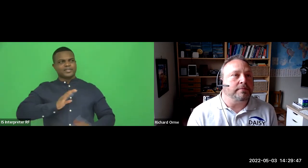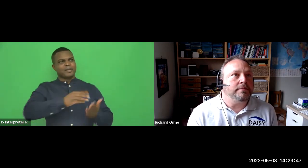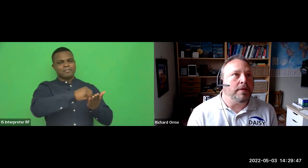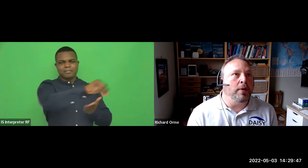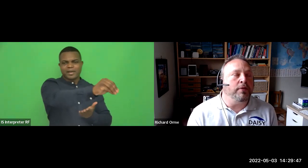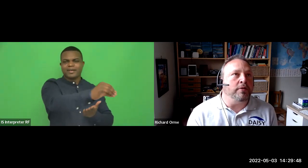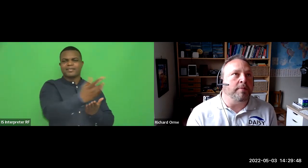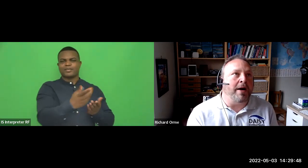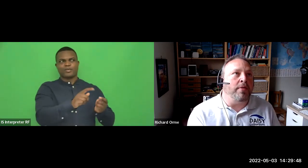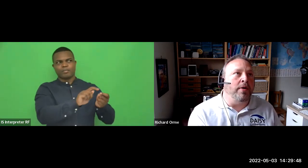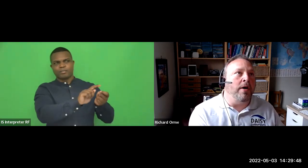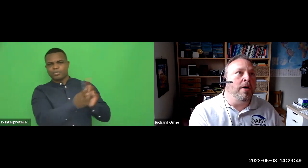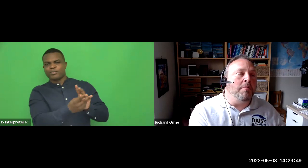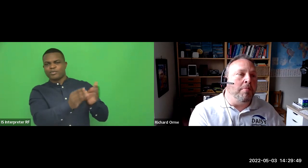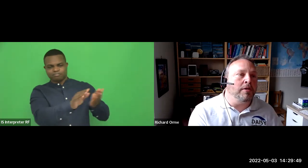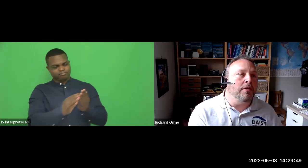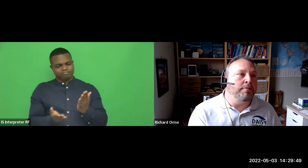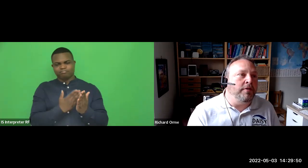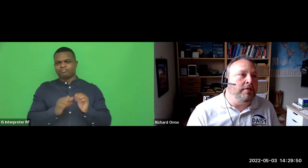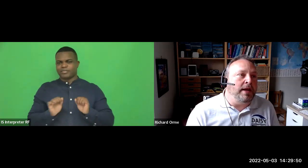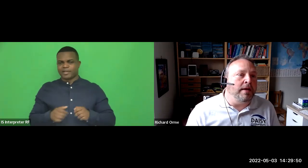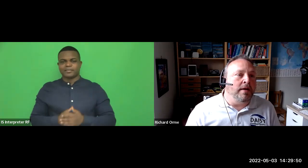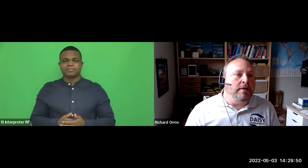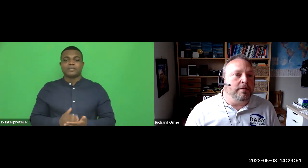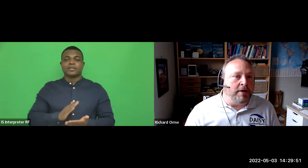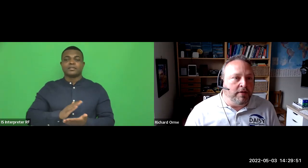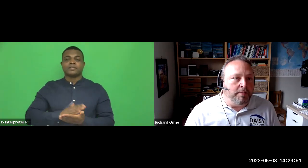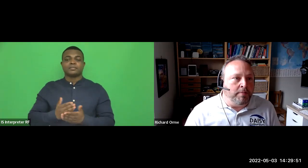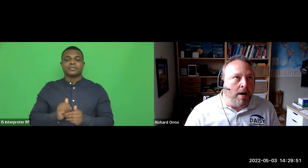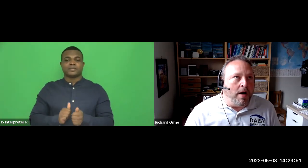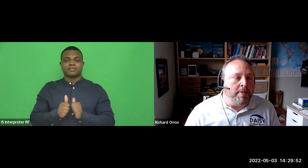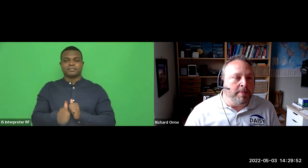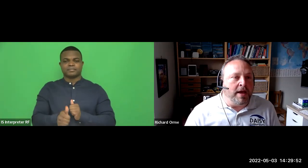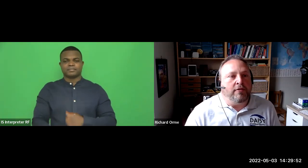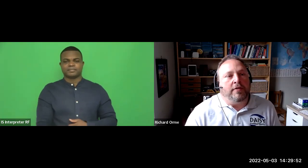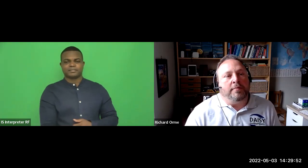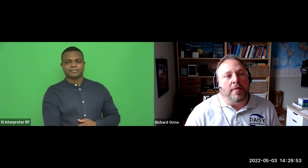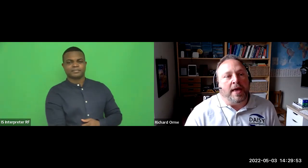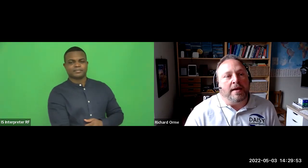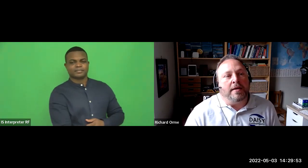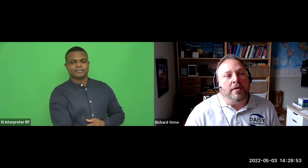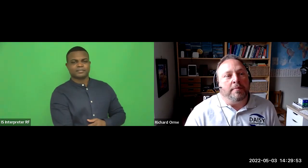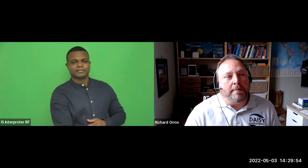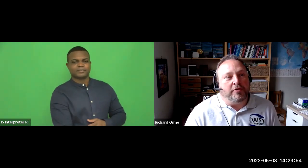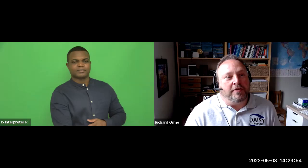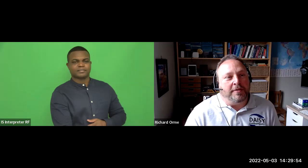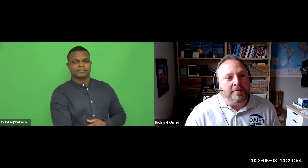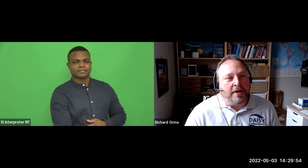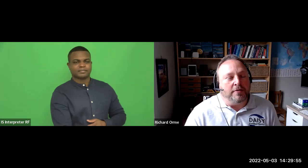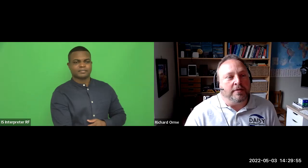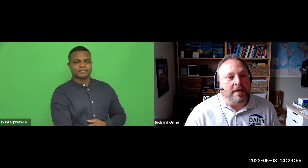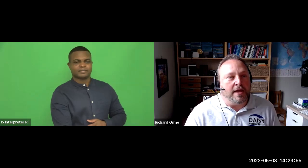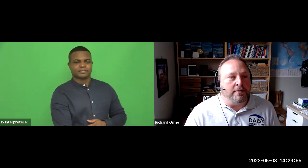Consortium. We've talked about the model of producing specialist publications, but then the